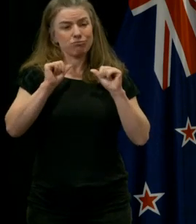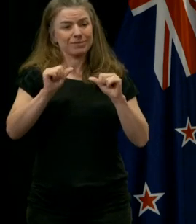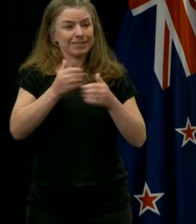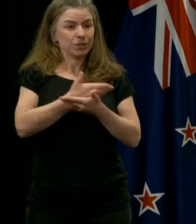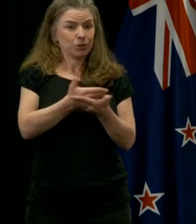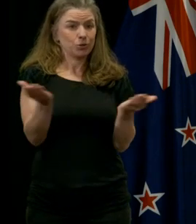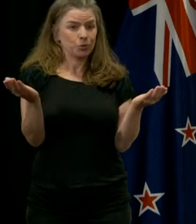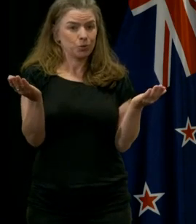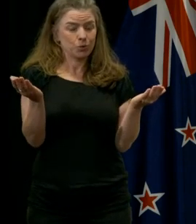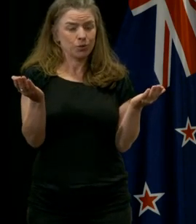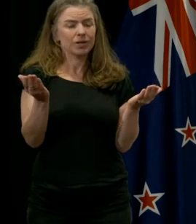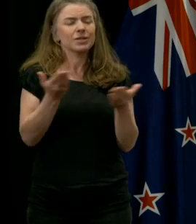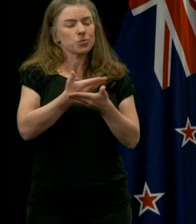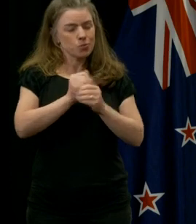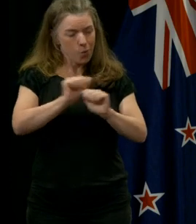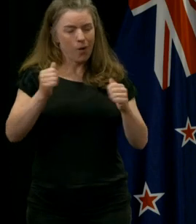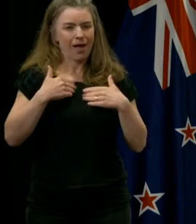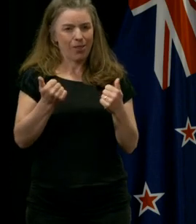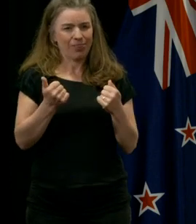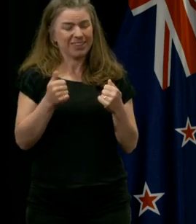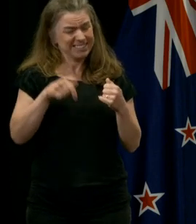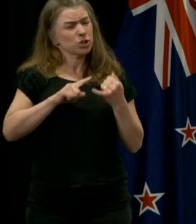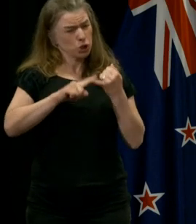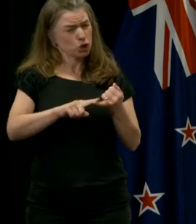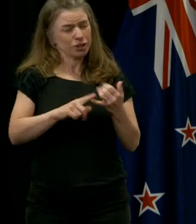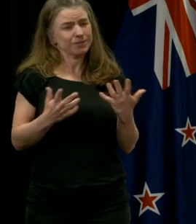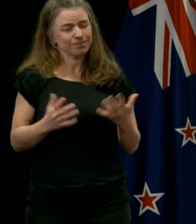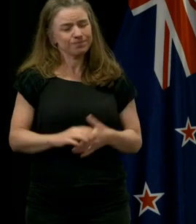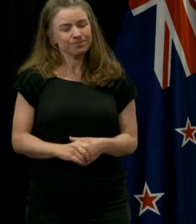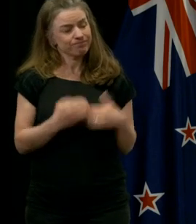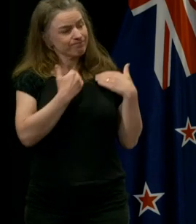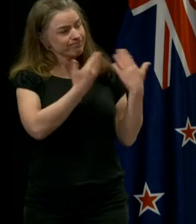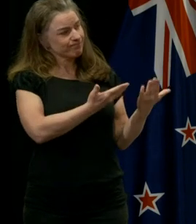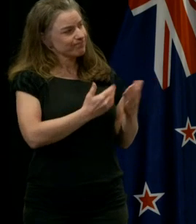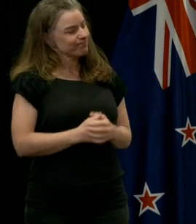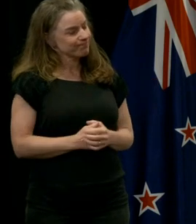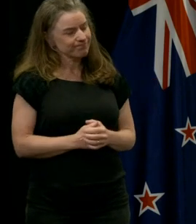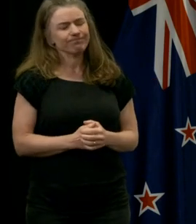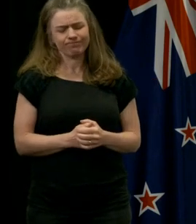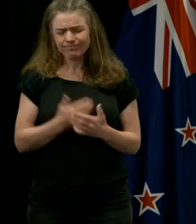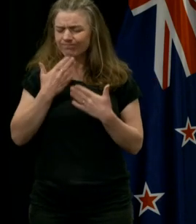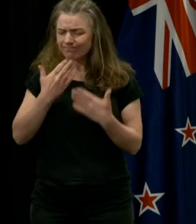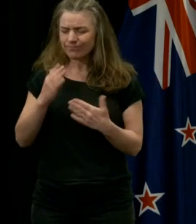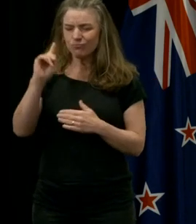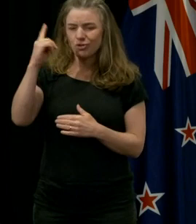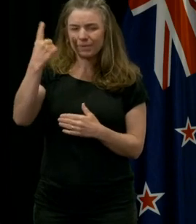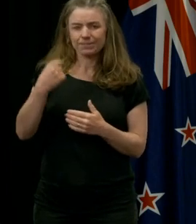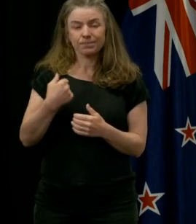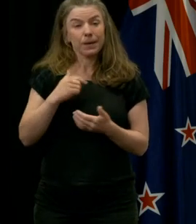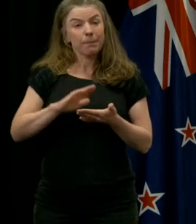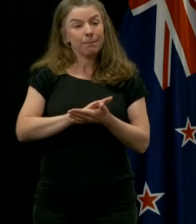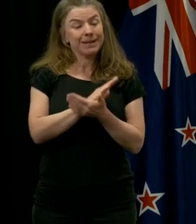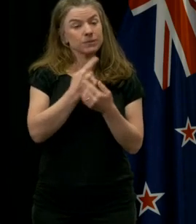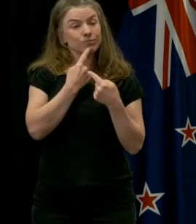their public health with urgency, and that's exactly what we're doing. Minister of Finance. Thank you very much, Prime Minister. I am pleased to